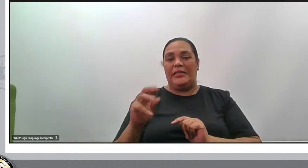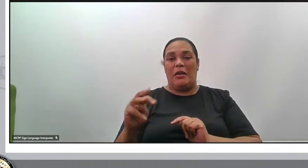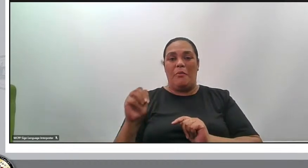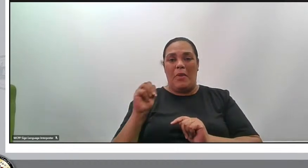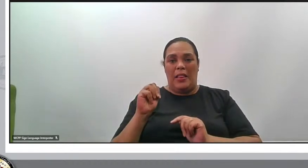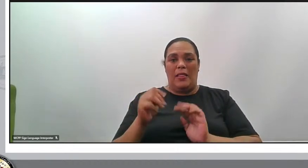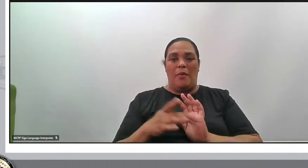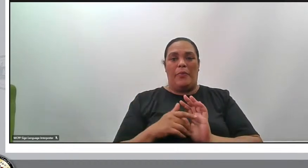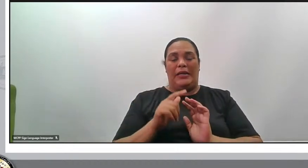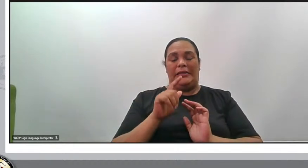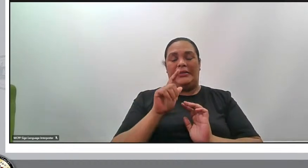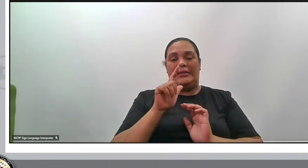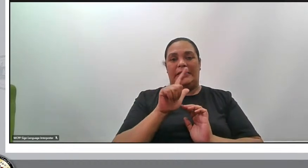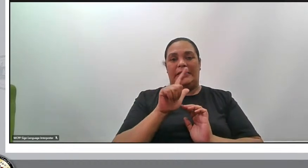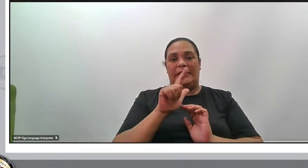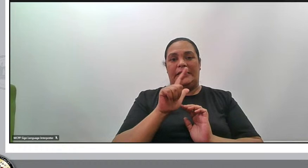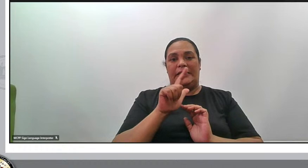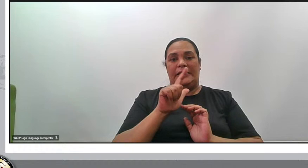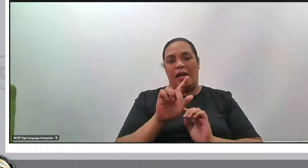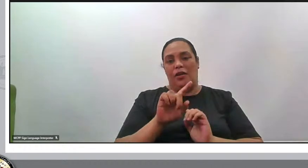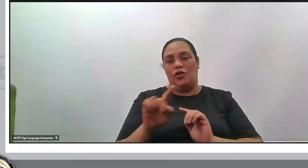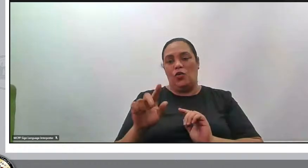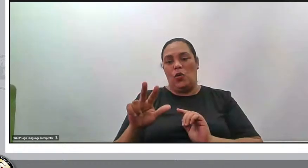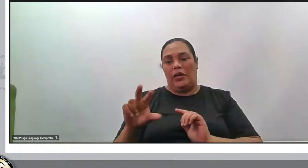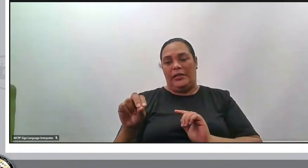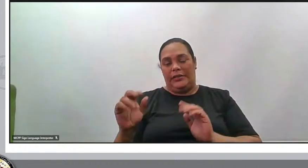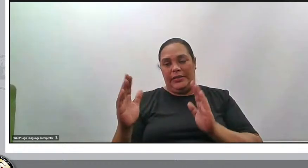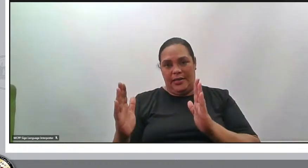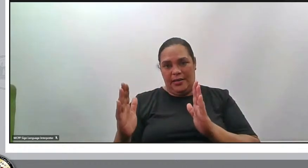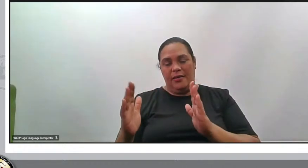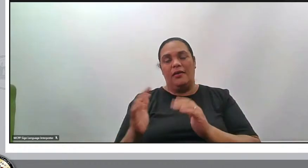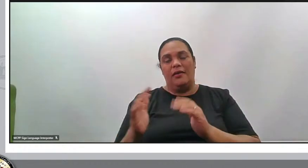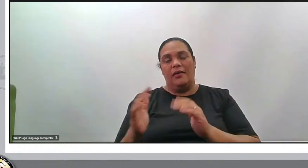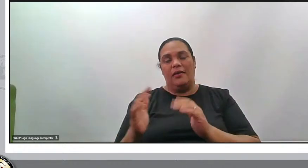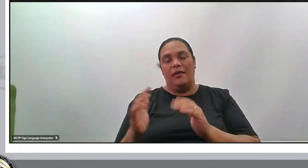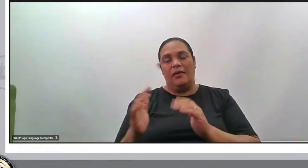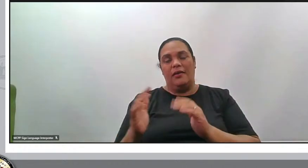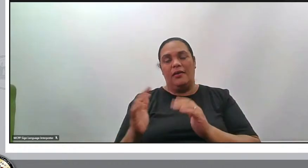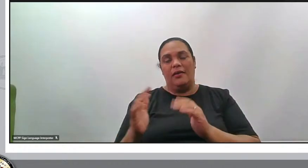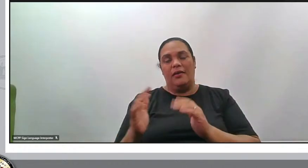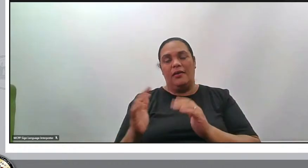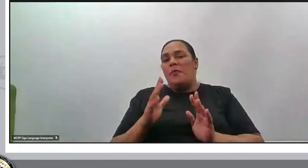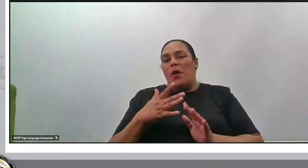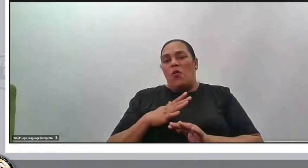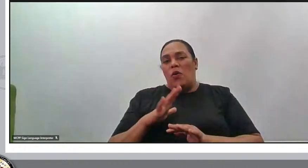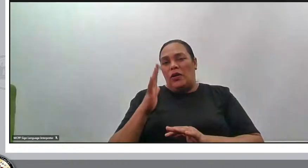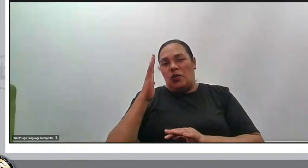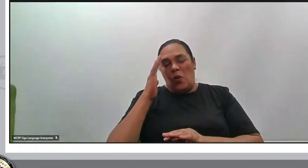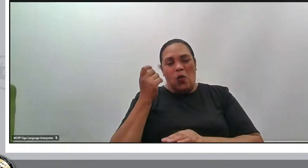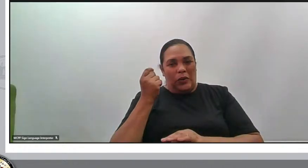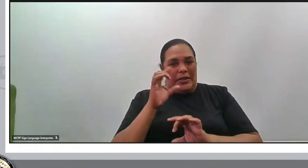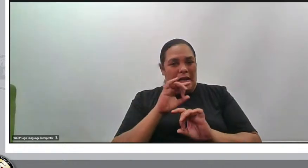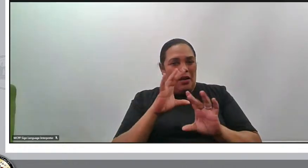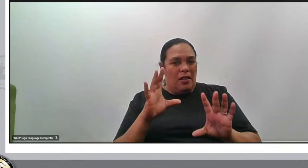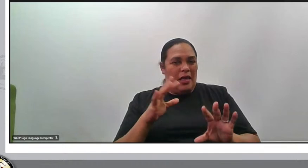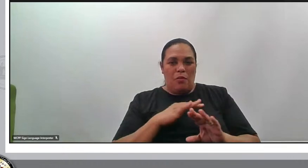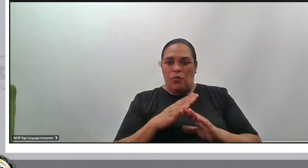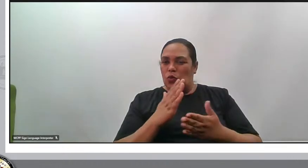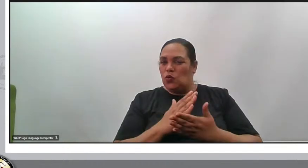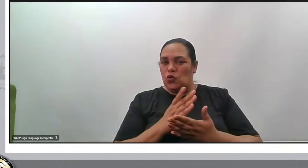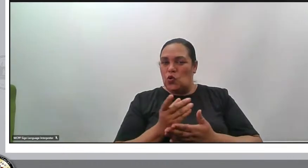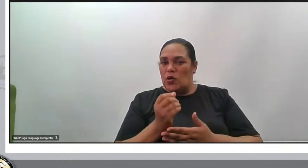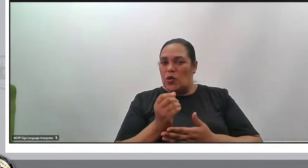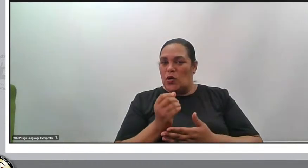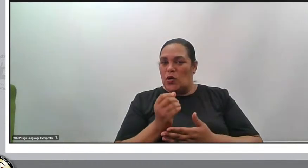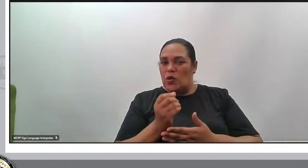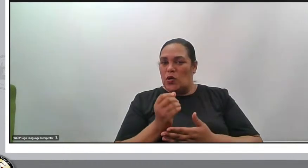pages 79 to pages 80. I just want to understand, because I'm not sure if the